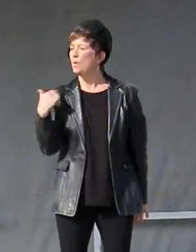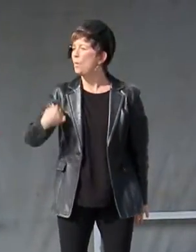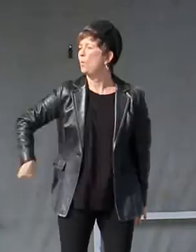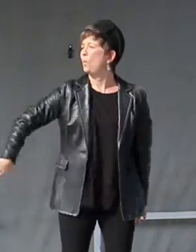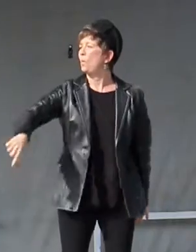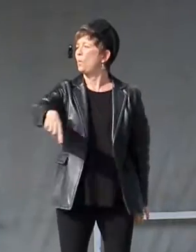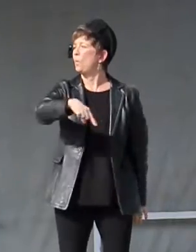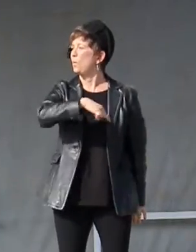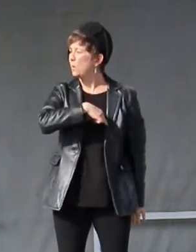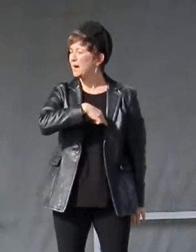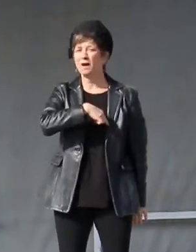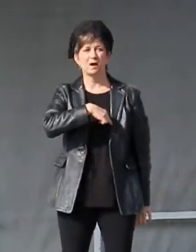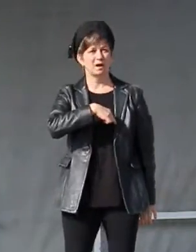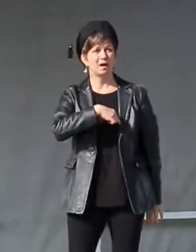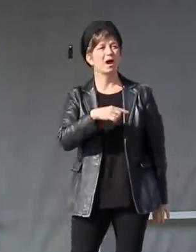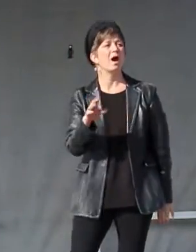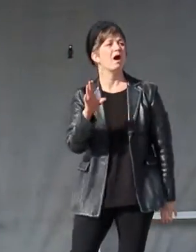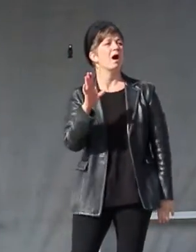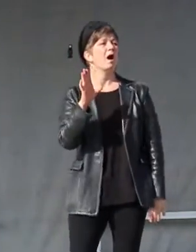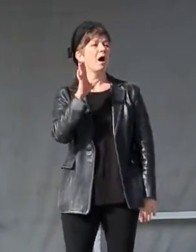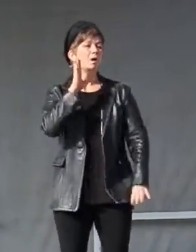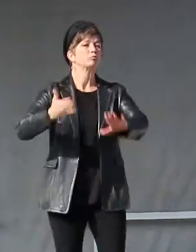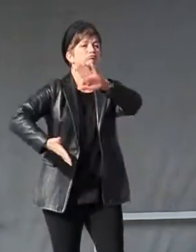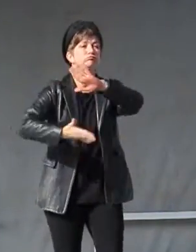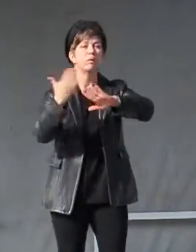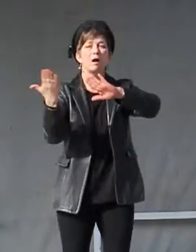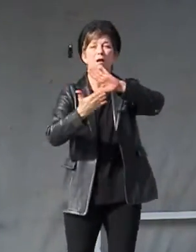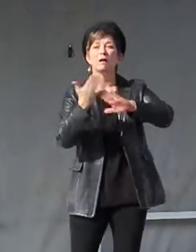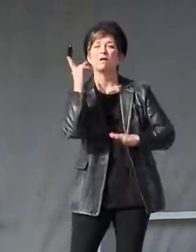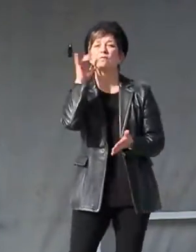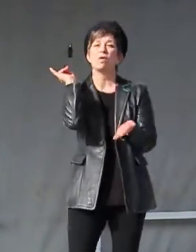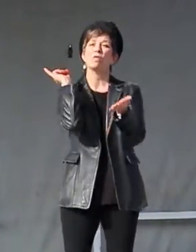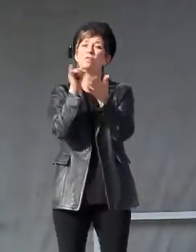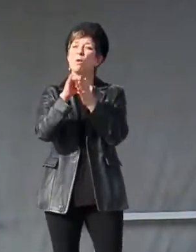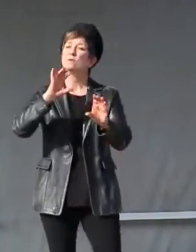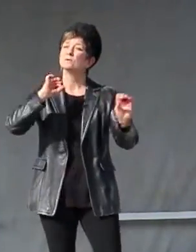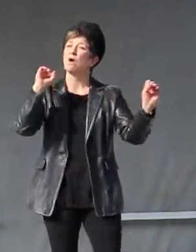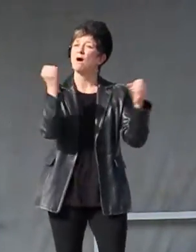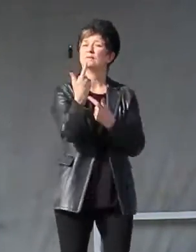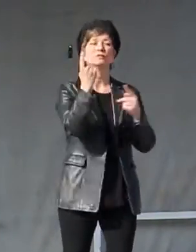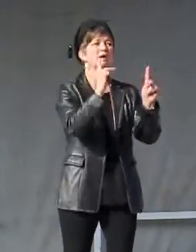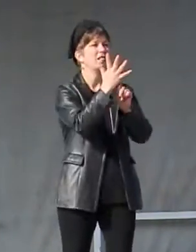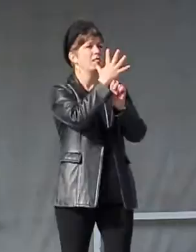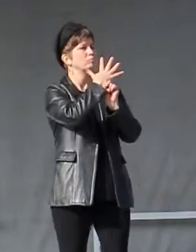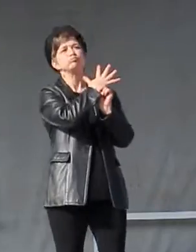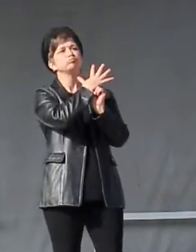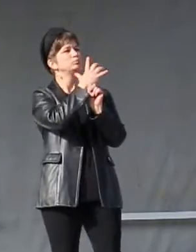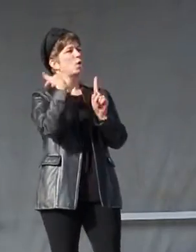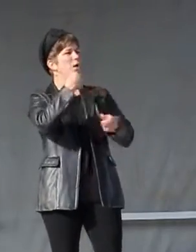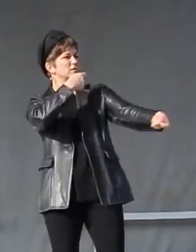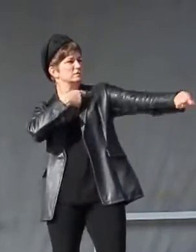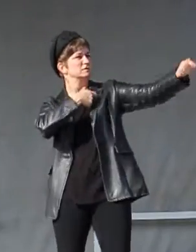We are running for the very offices held by those who have tried to keep us down.